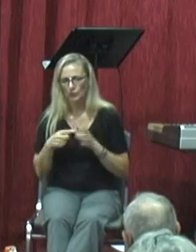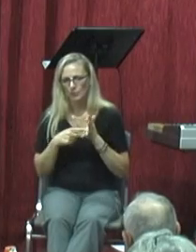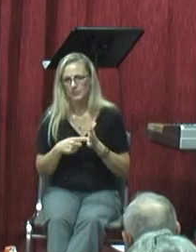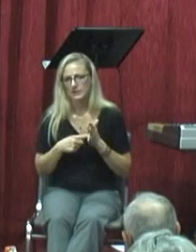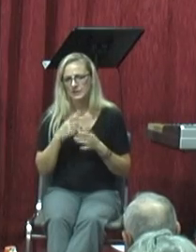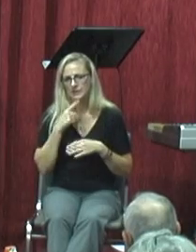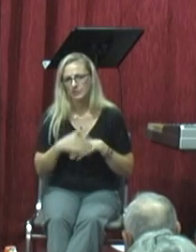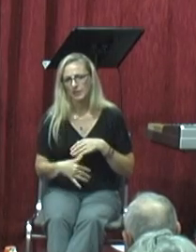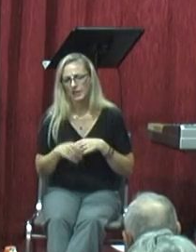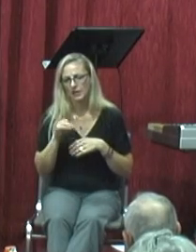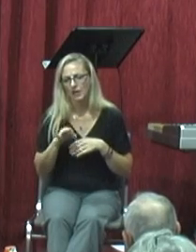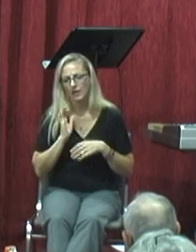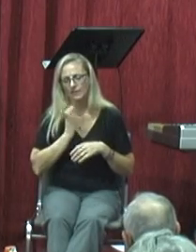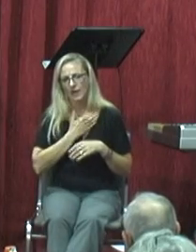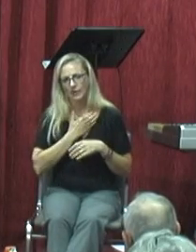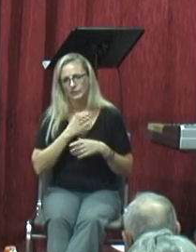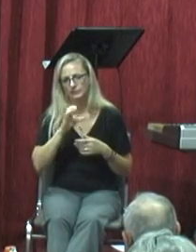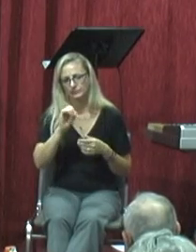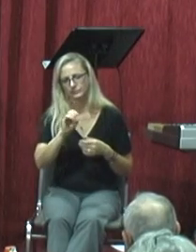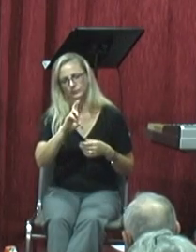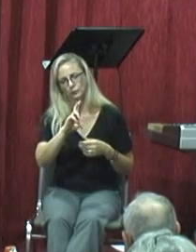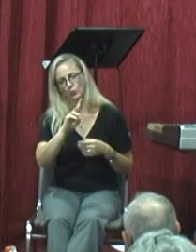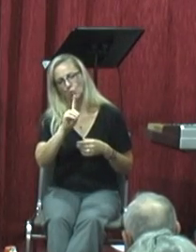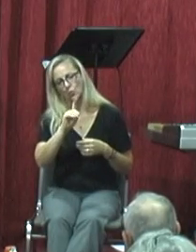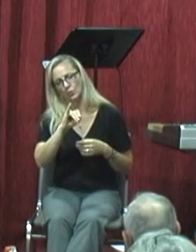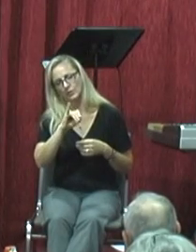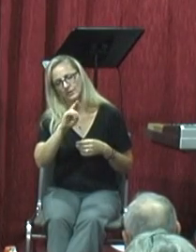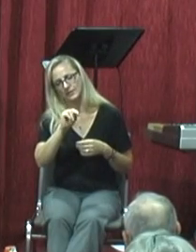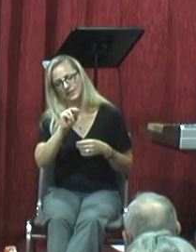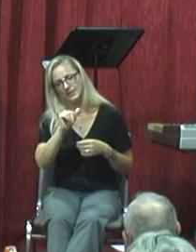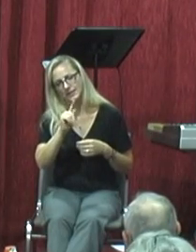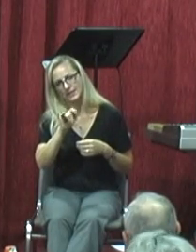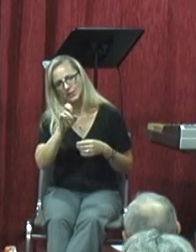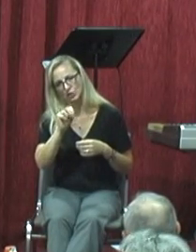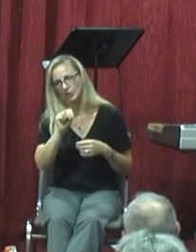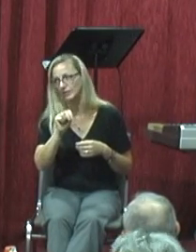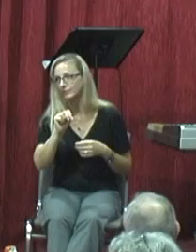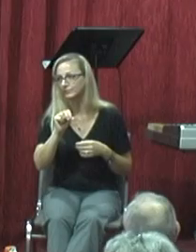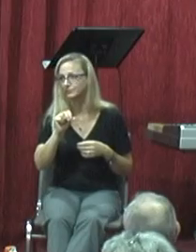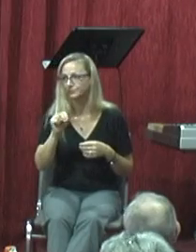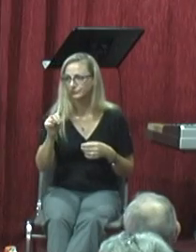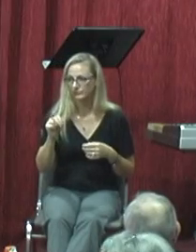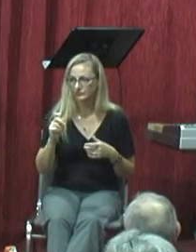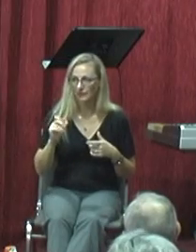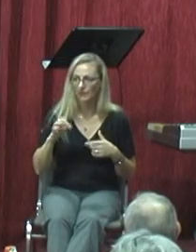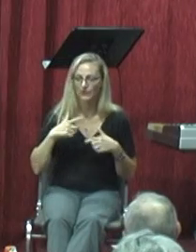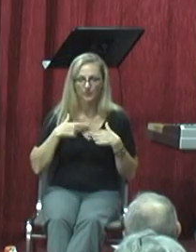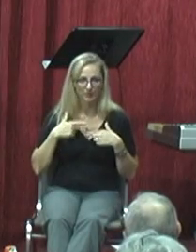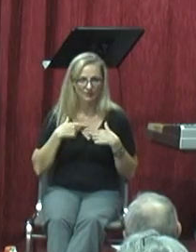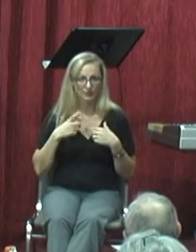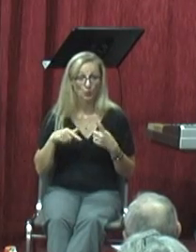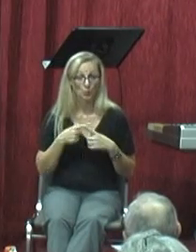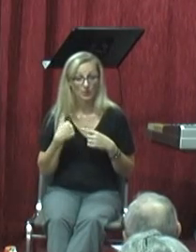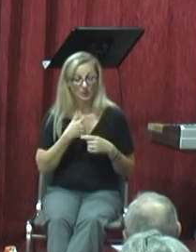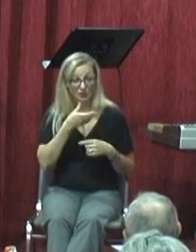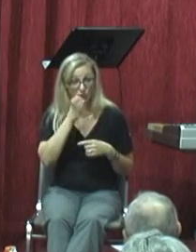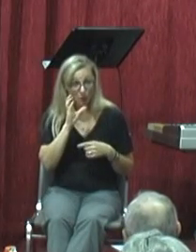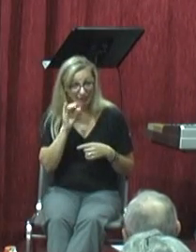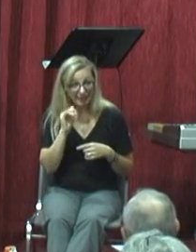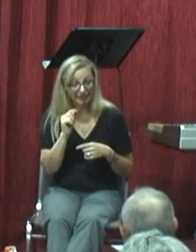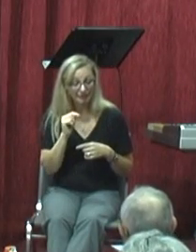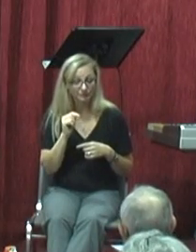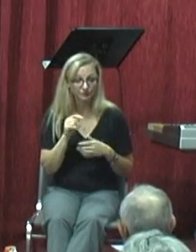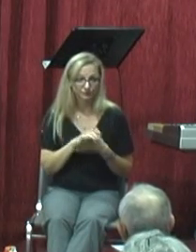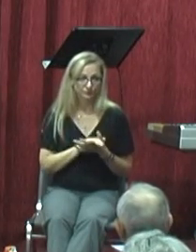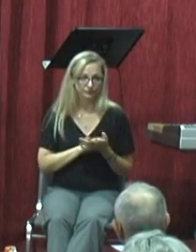blood of our ordination as Kohanim. So when we drink it, now here's the